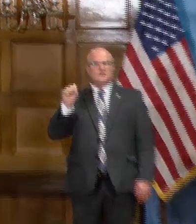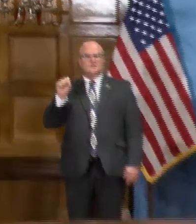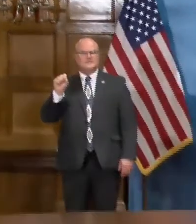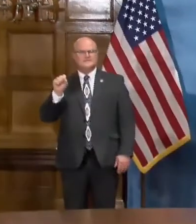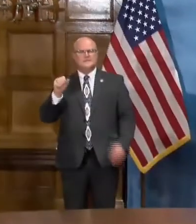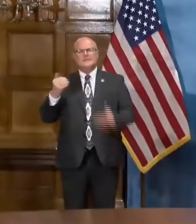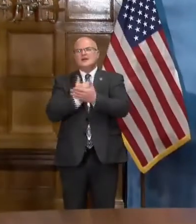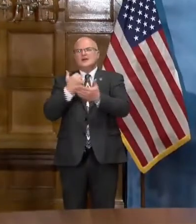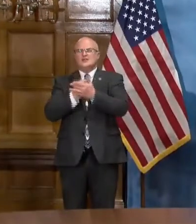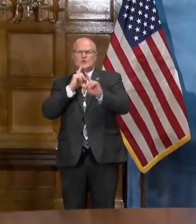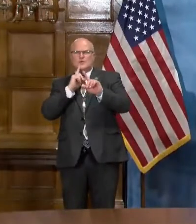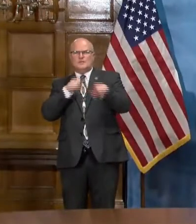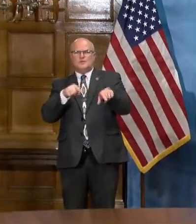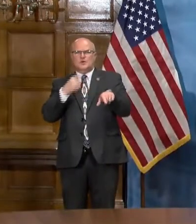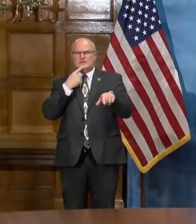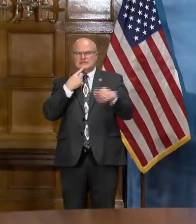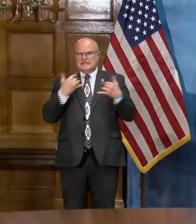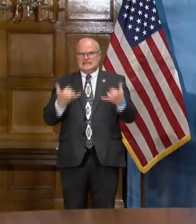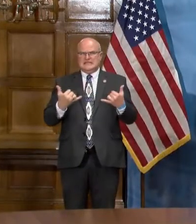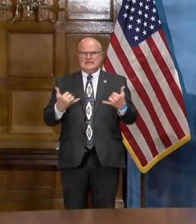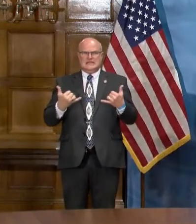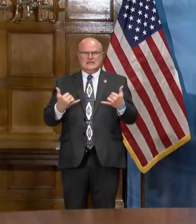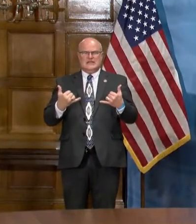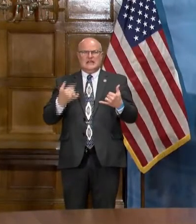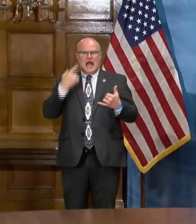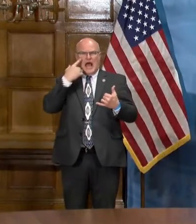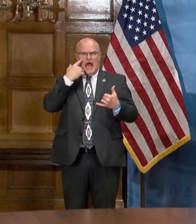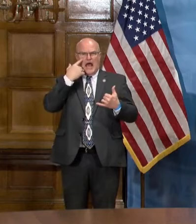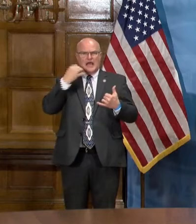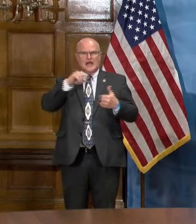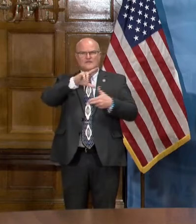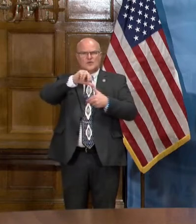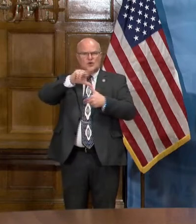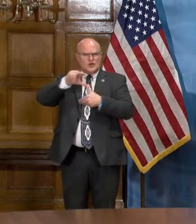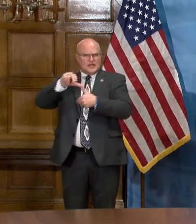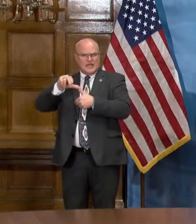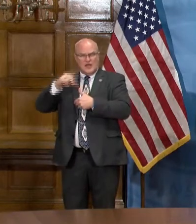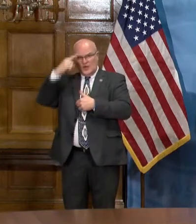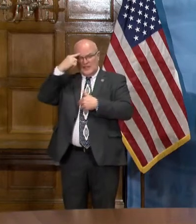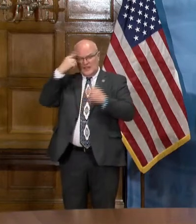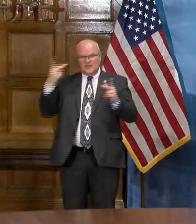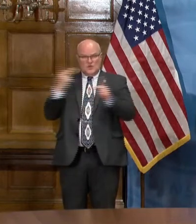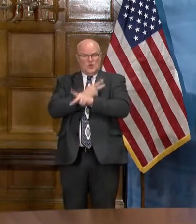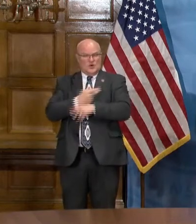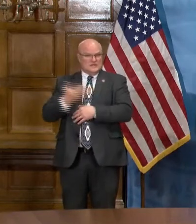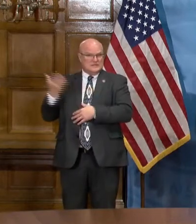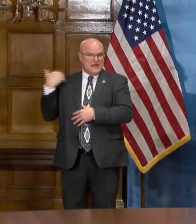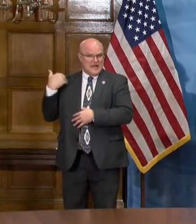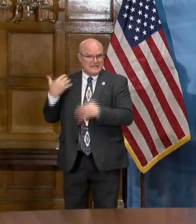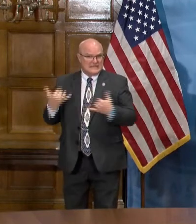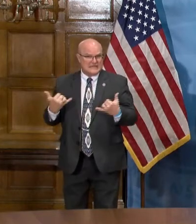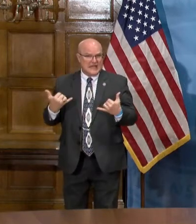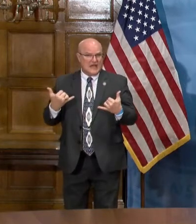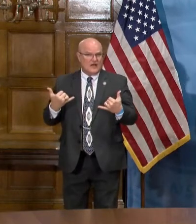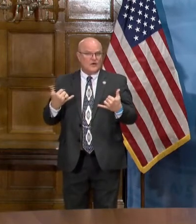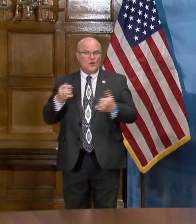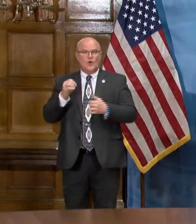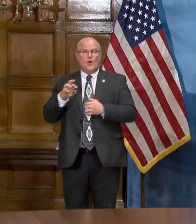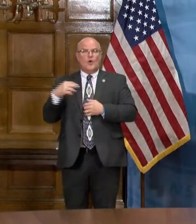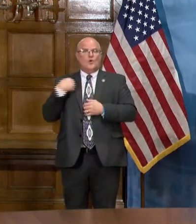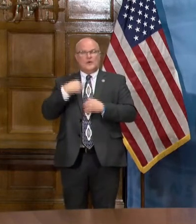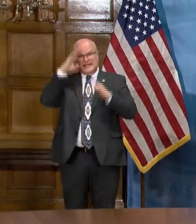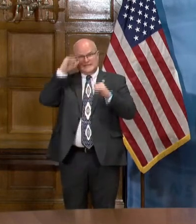they say that we're currently in the eye of a hurricane. Do we think the worst is behind us, or do